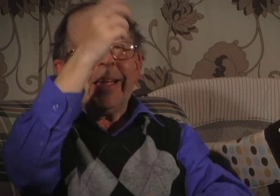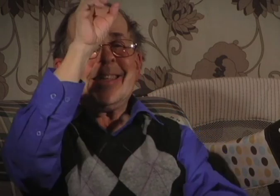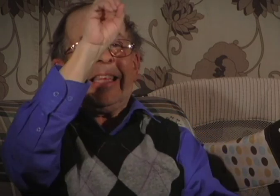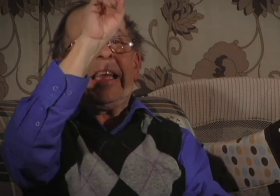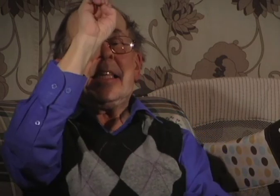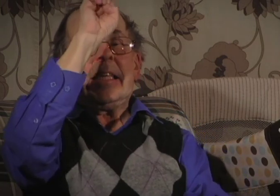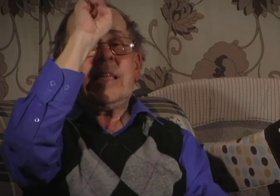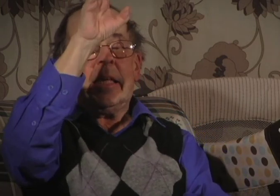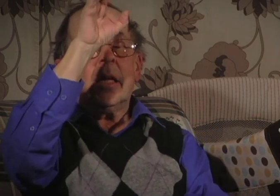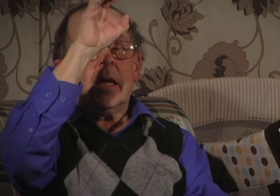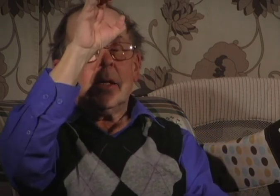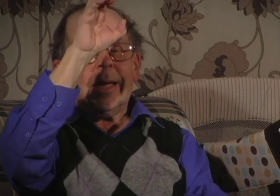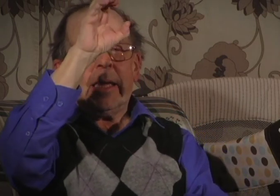I decided to look for all my old schoolmates.